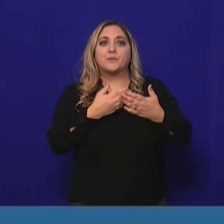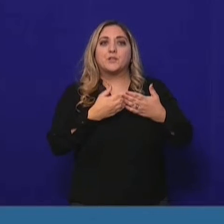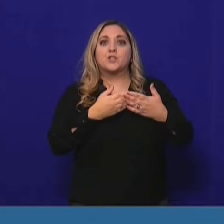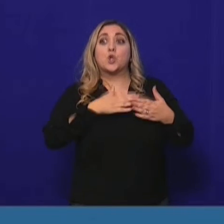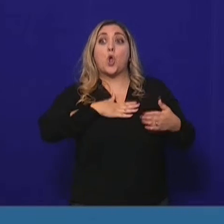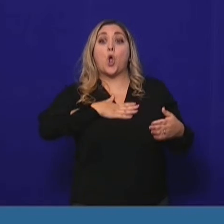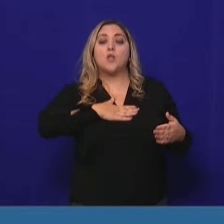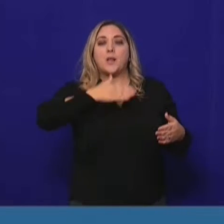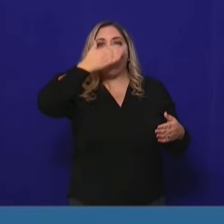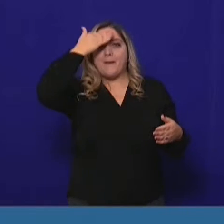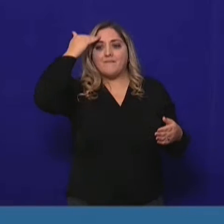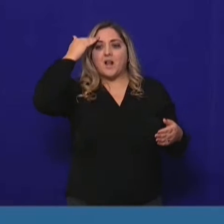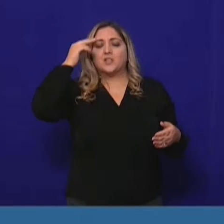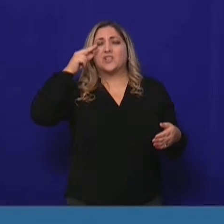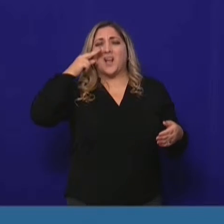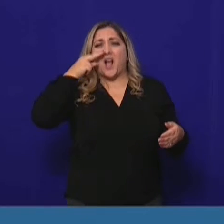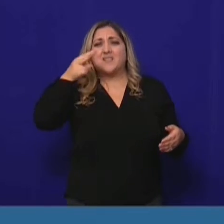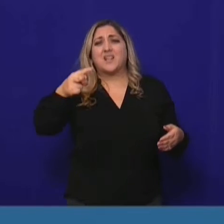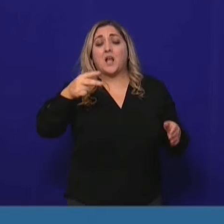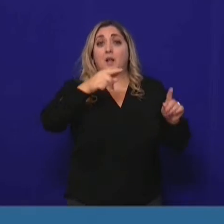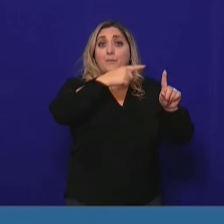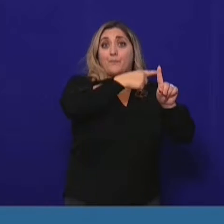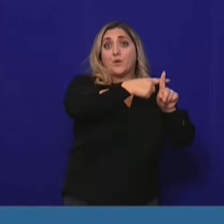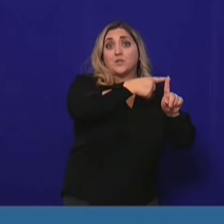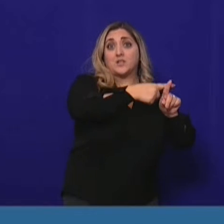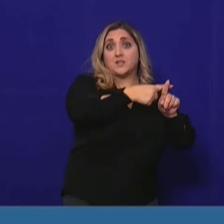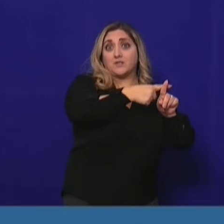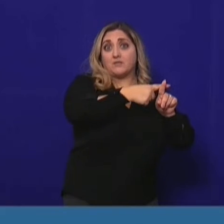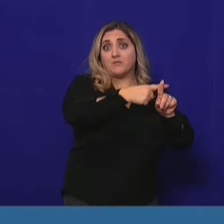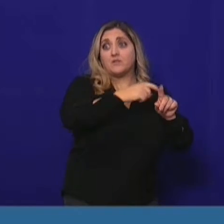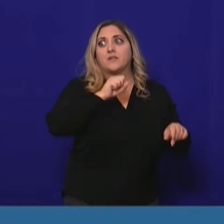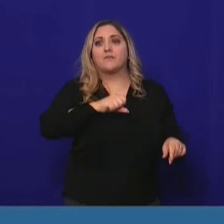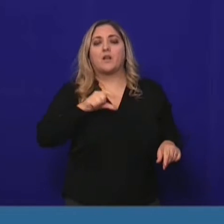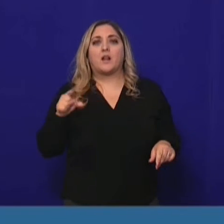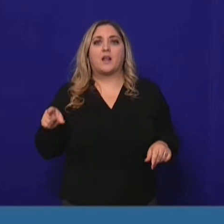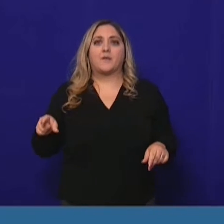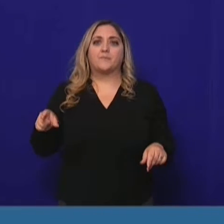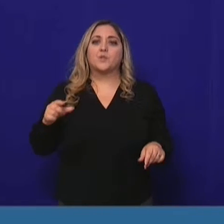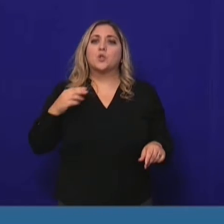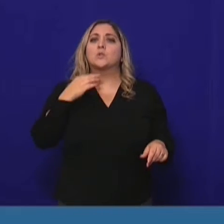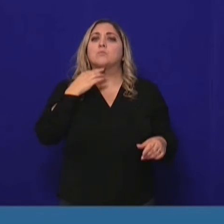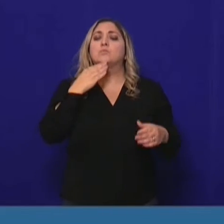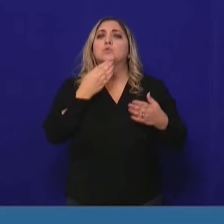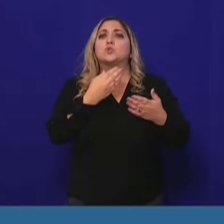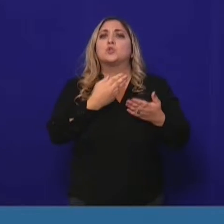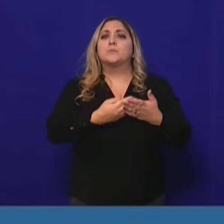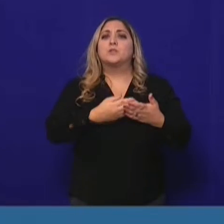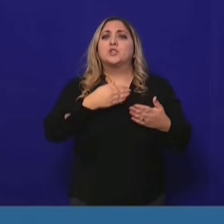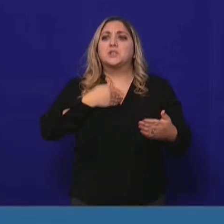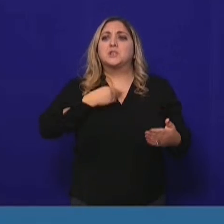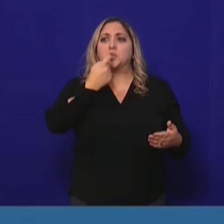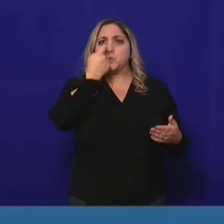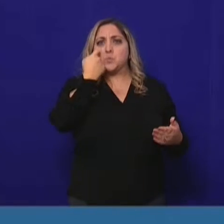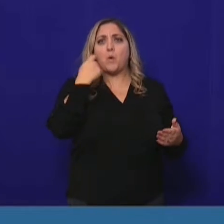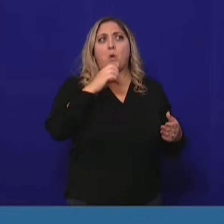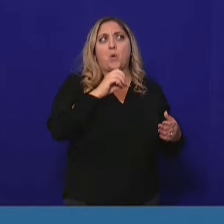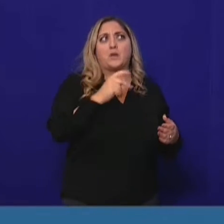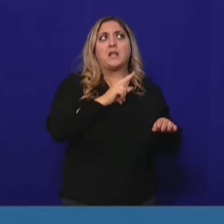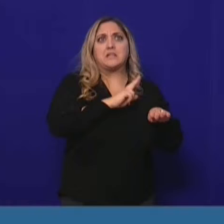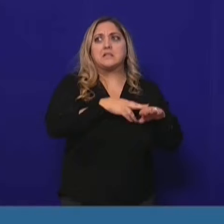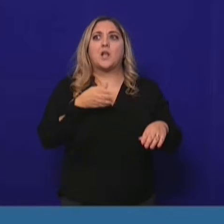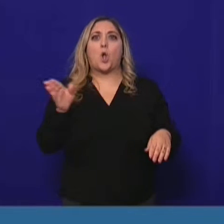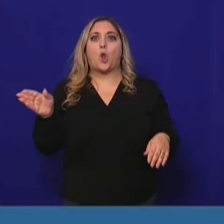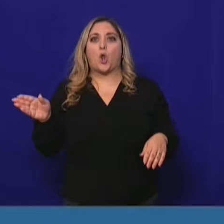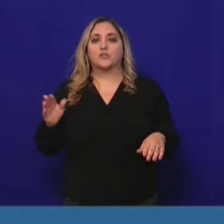għandek is-sintomi biex naraw jekk inti intix pożittiv u għandek bżonn il-kura u mhux biex naraw jekk aħna nistgħux immorru